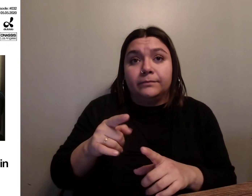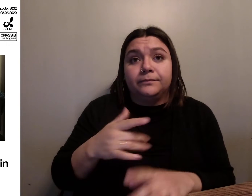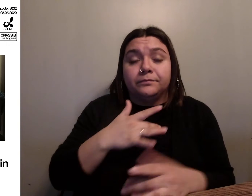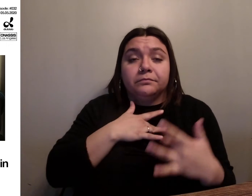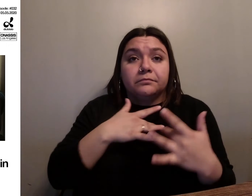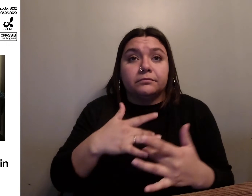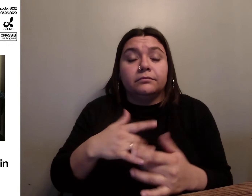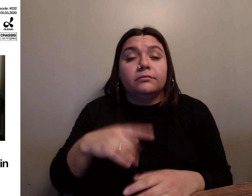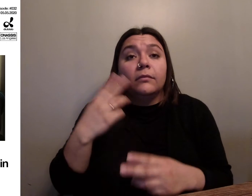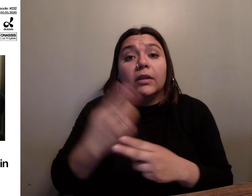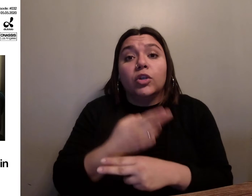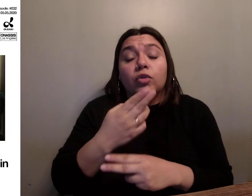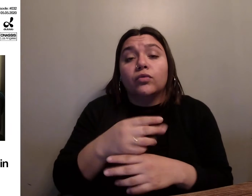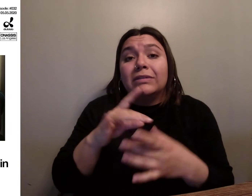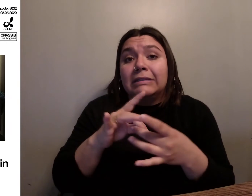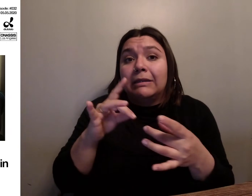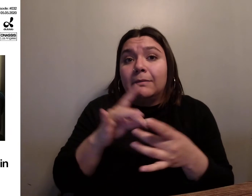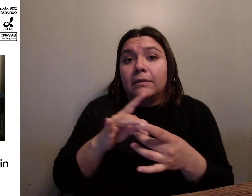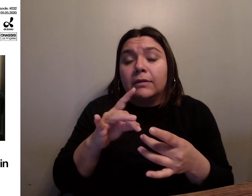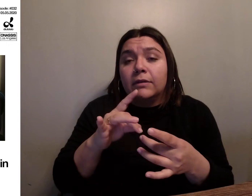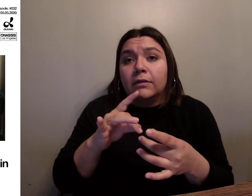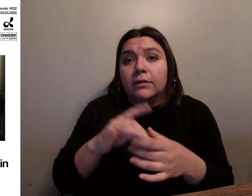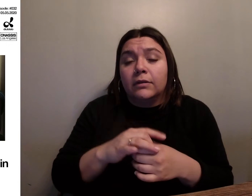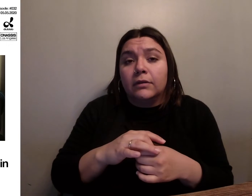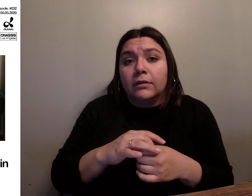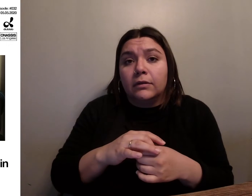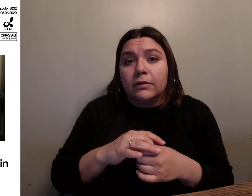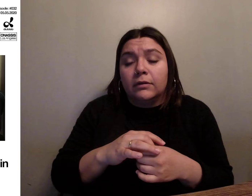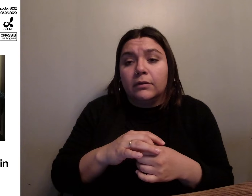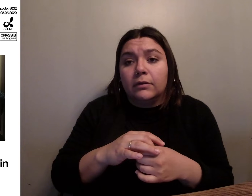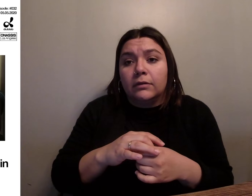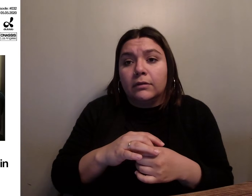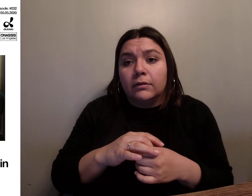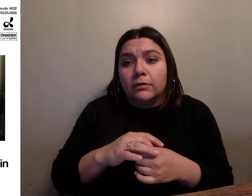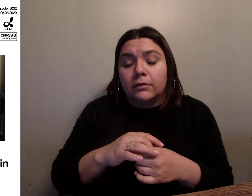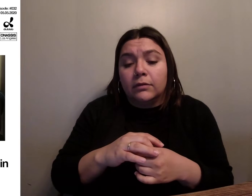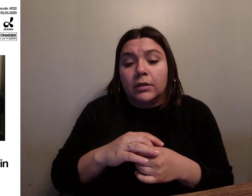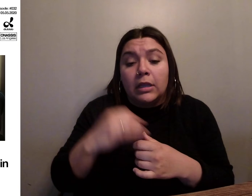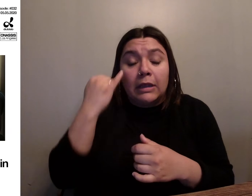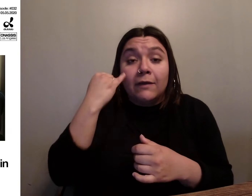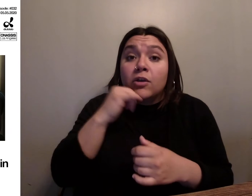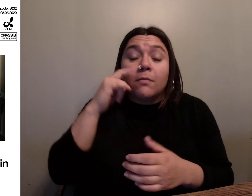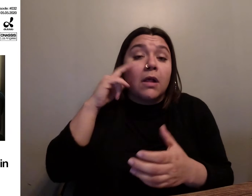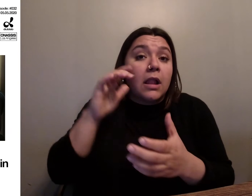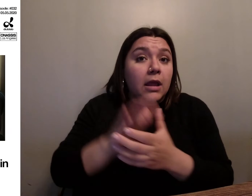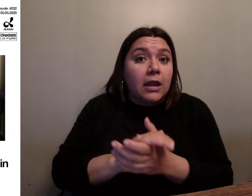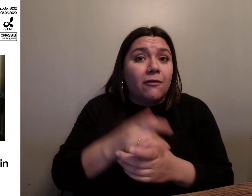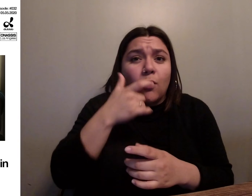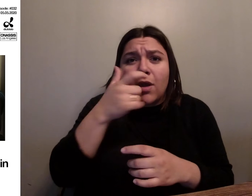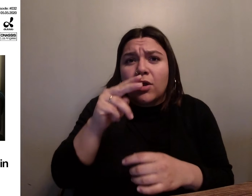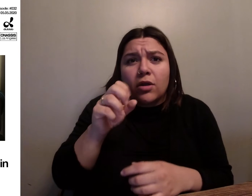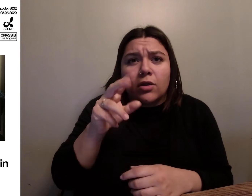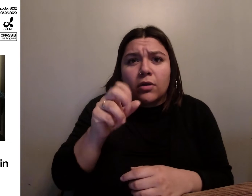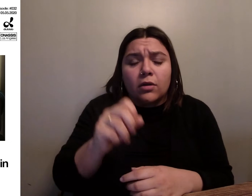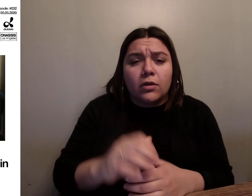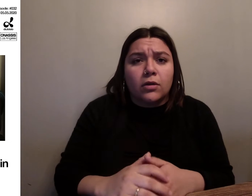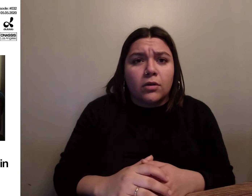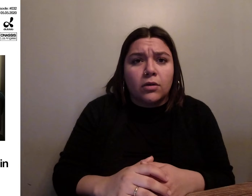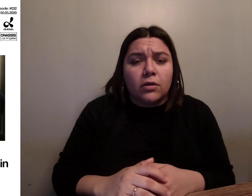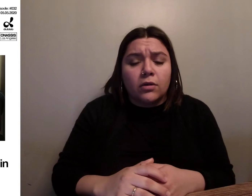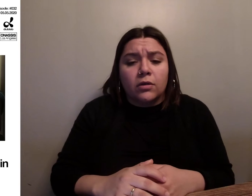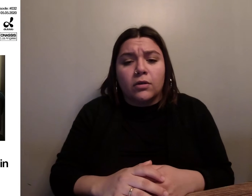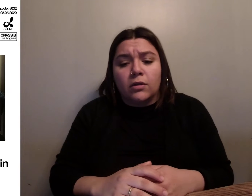news, and that's the key. We have to just watch